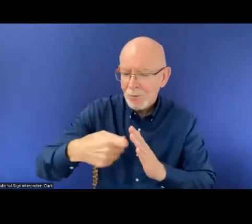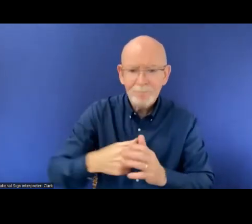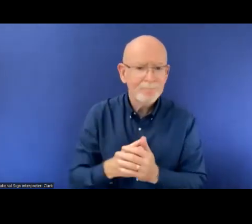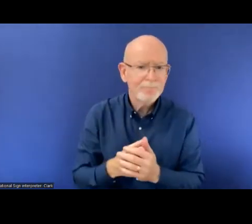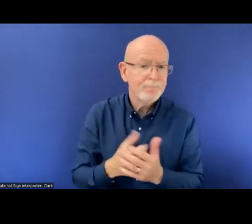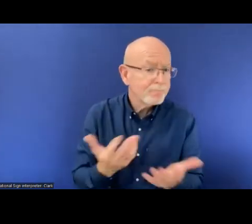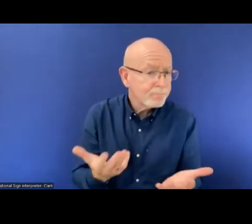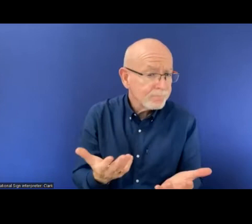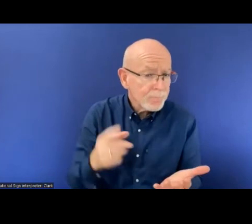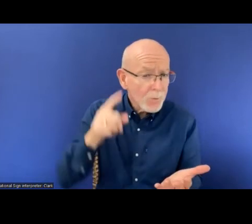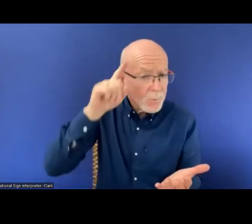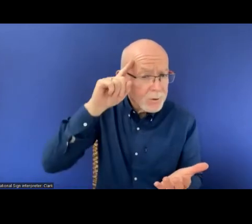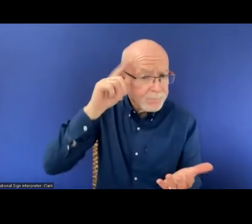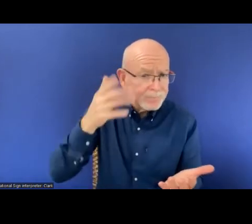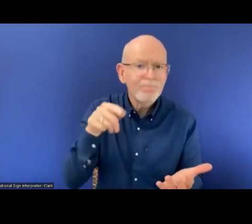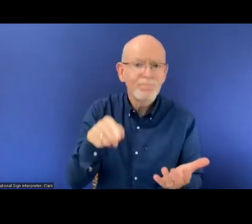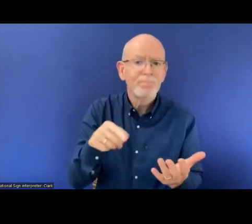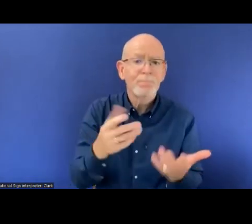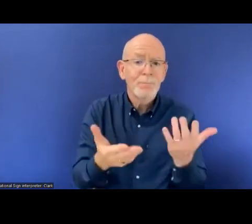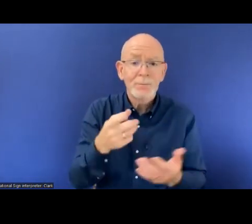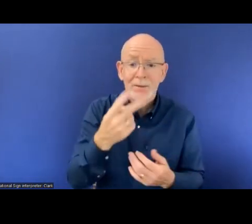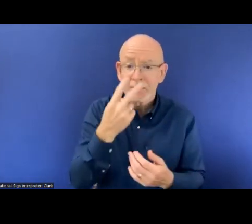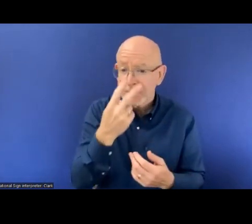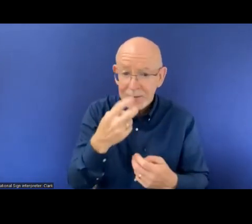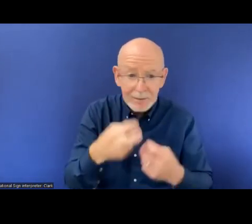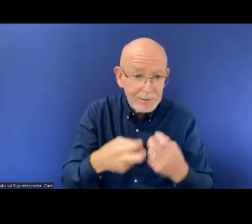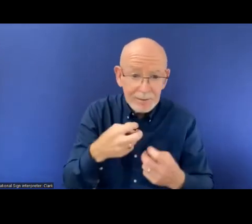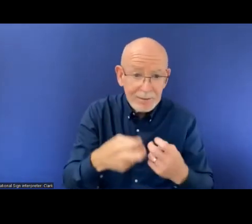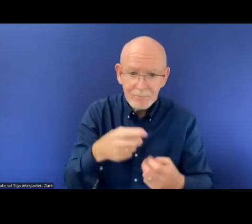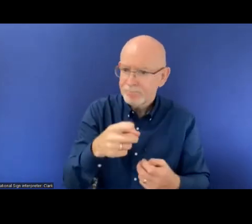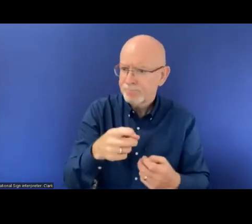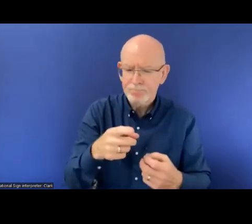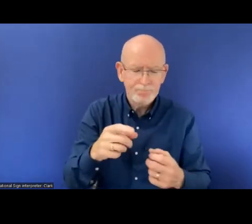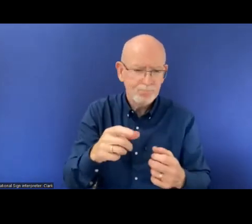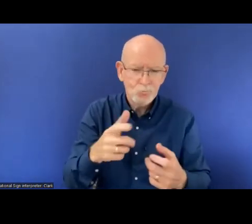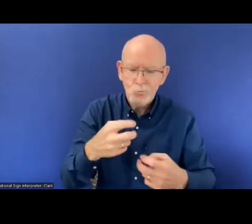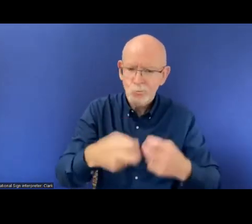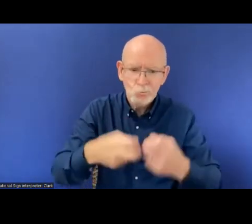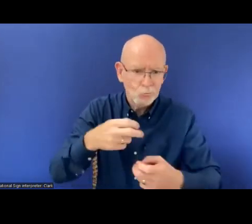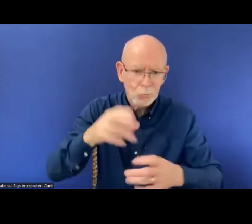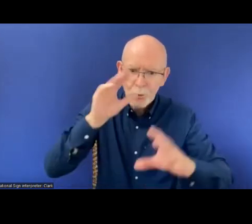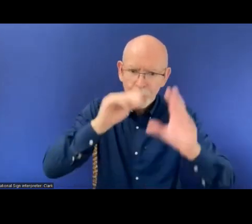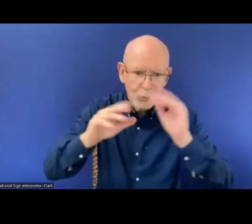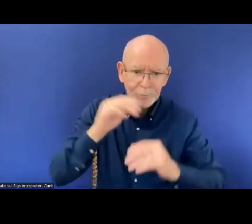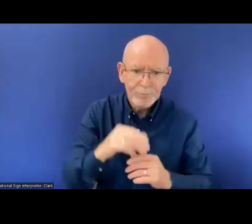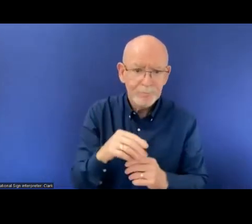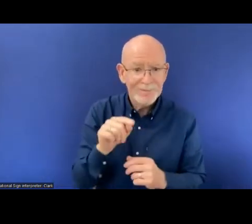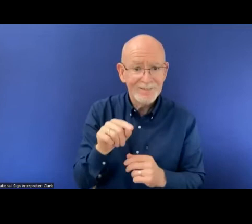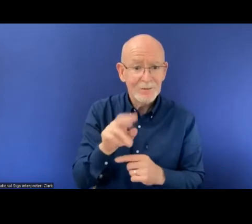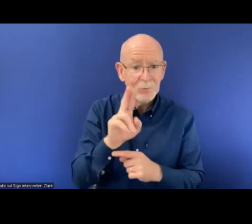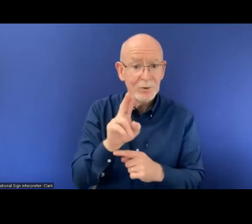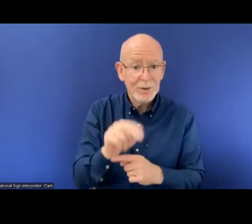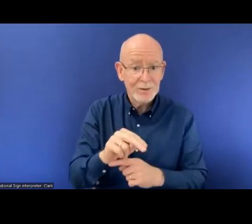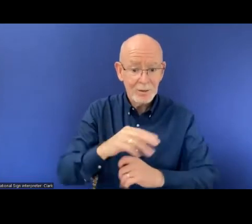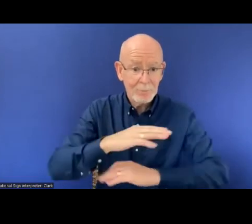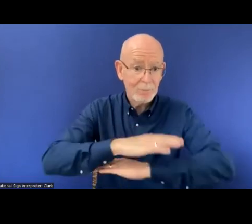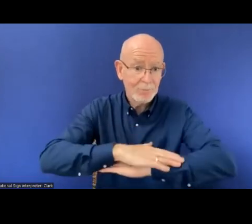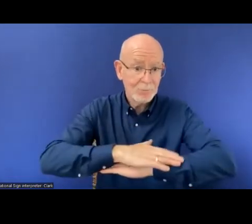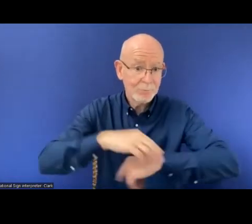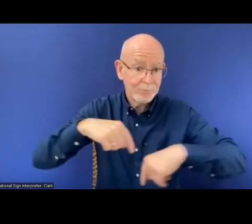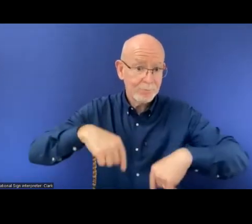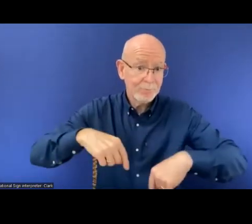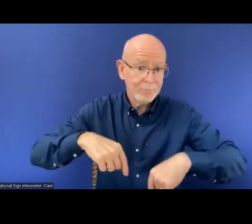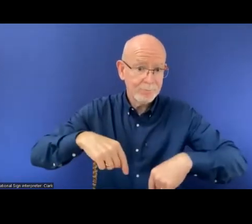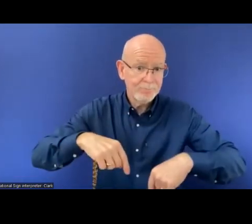the Sustainable Development Goals. So that's what we're moving towards. And I'm going to talk to you a little bit about how that's happening,